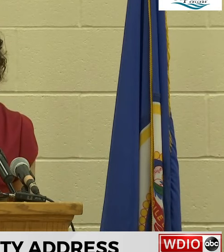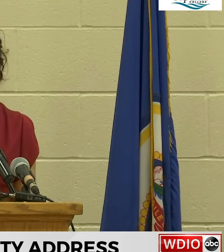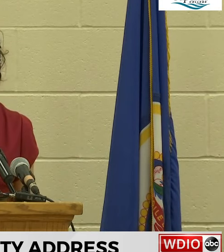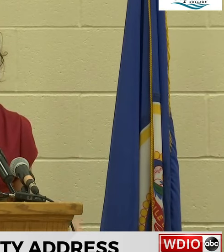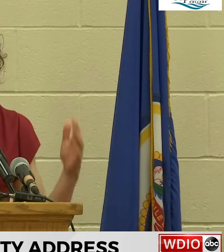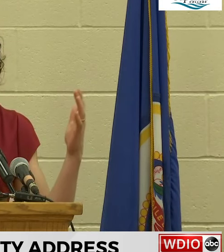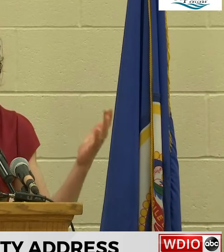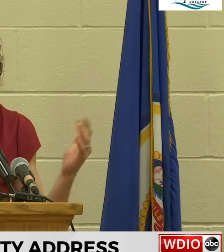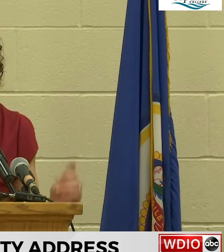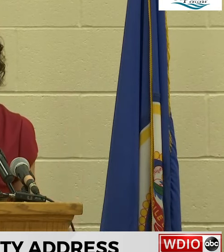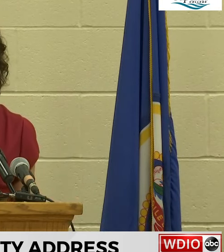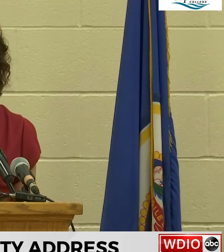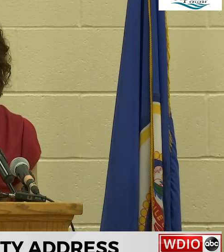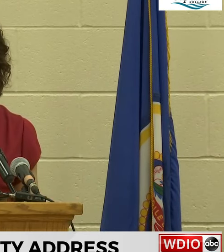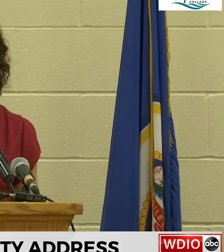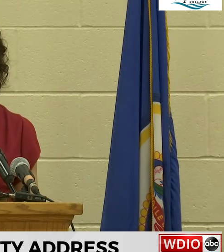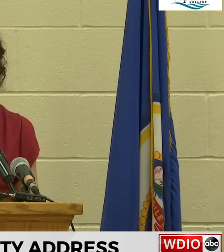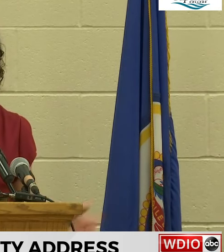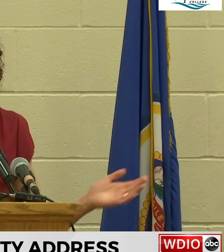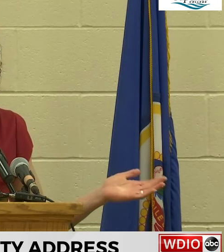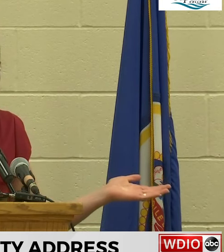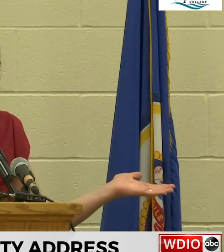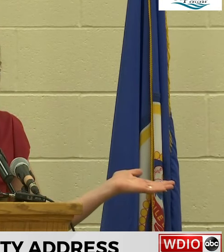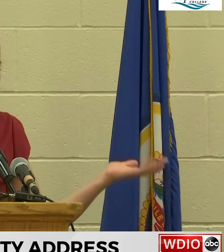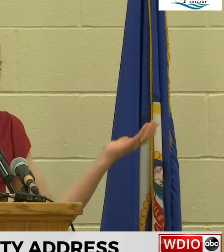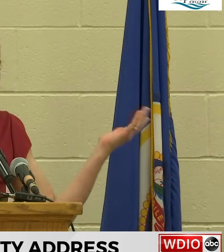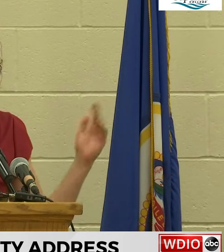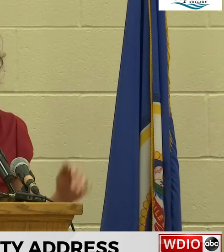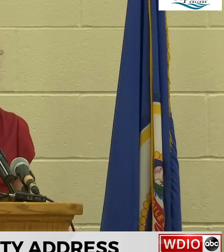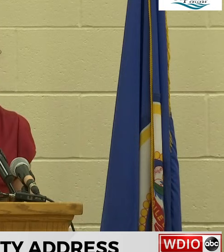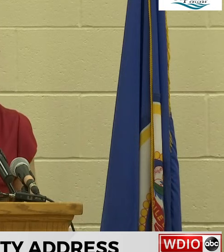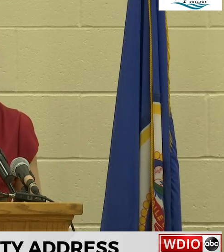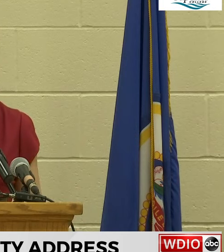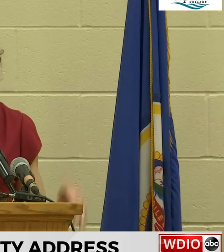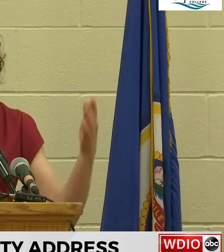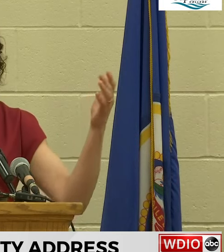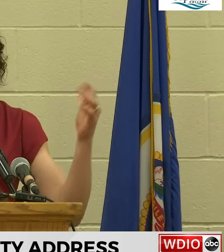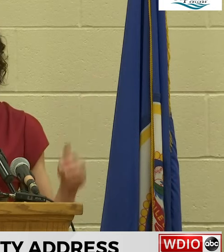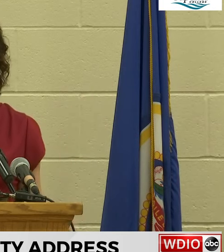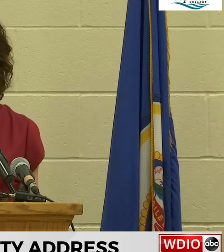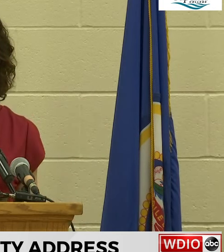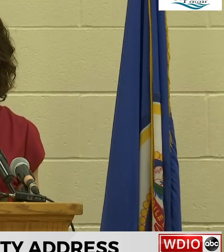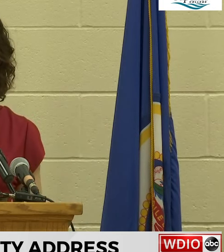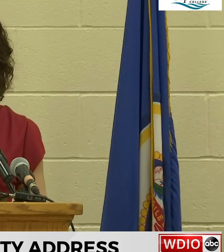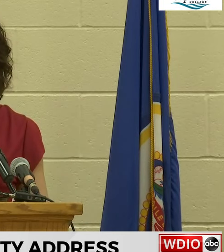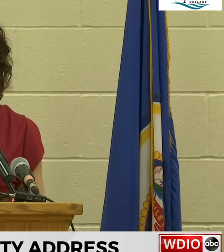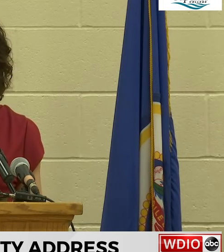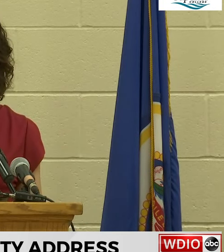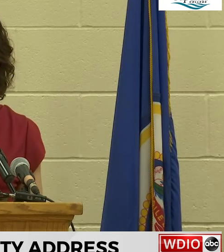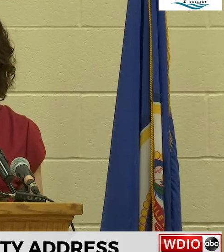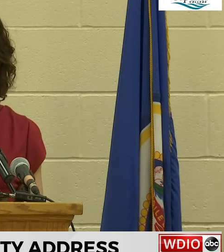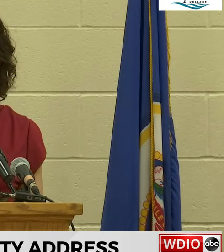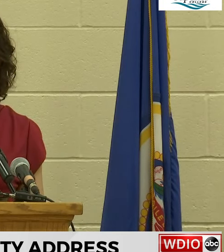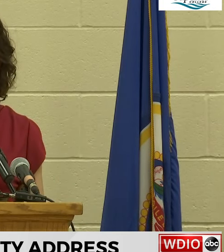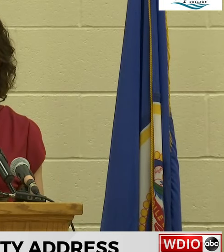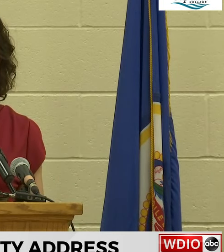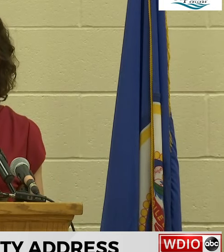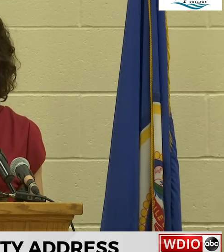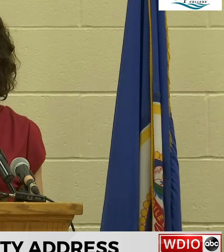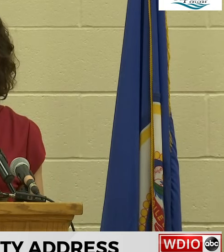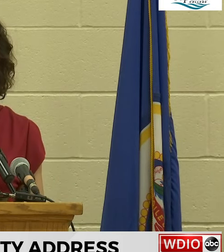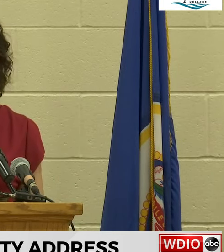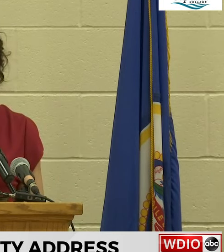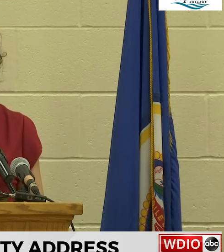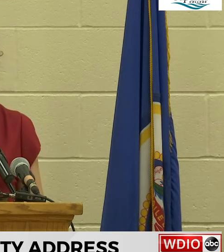some familiar tunes there, to our honor guard, to our interpreters, Rebecca and Doug, to Pack TV, to our Denfeld